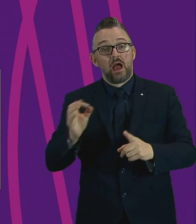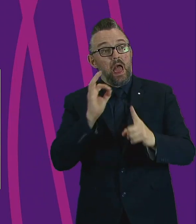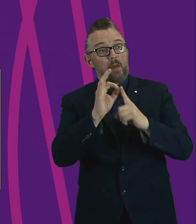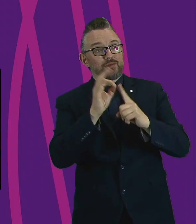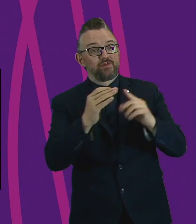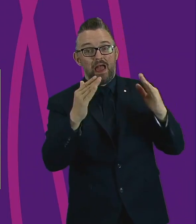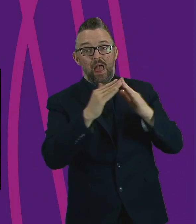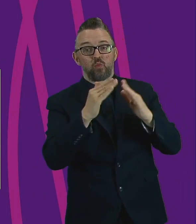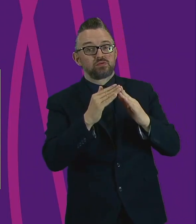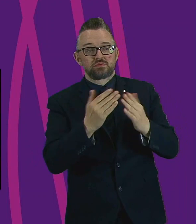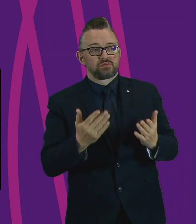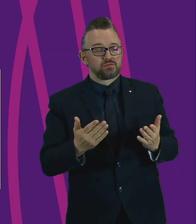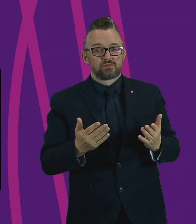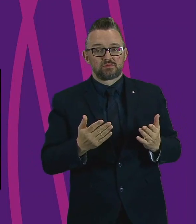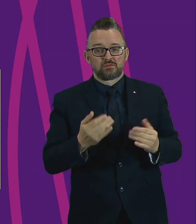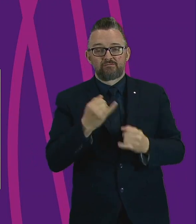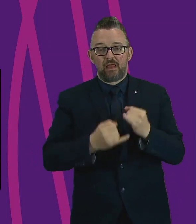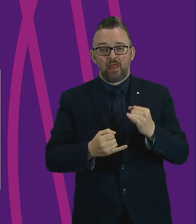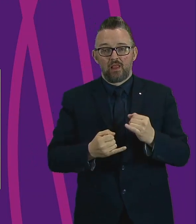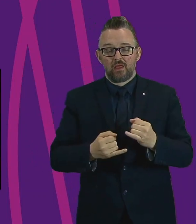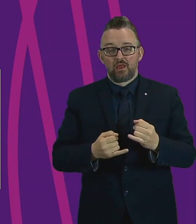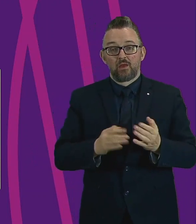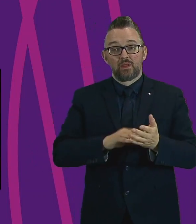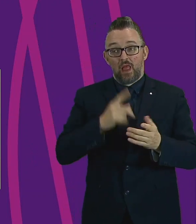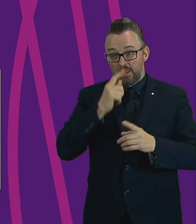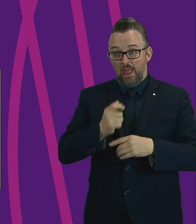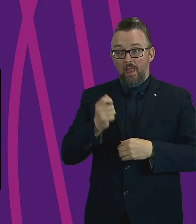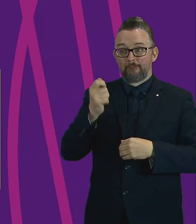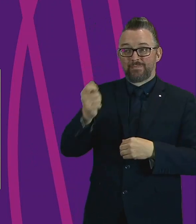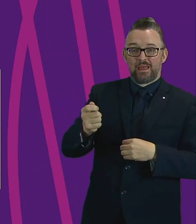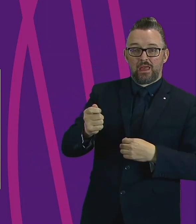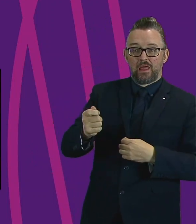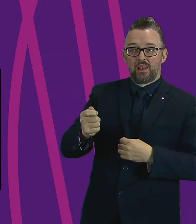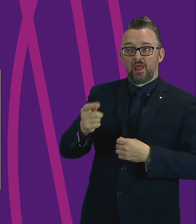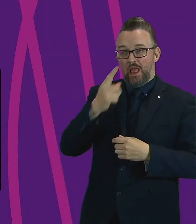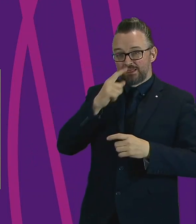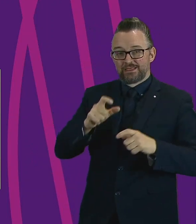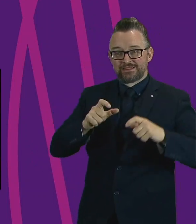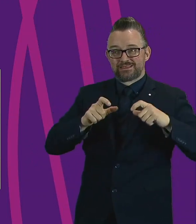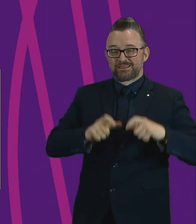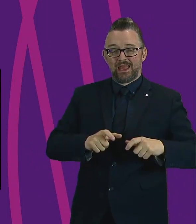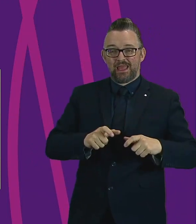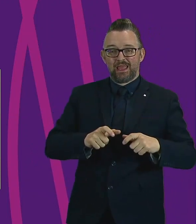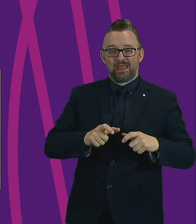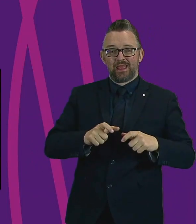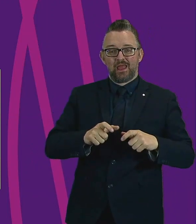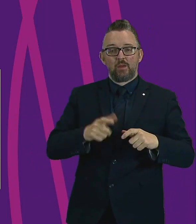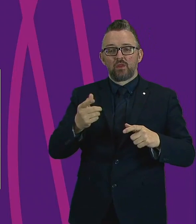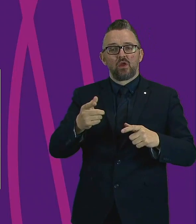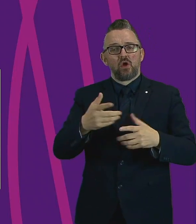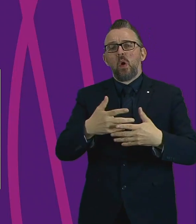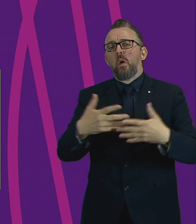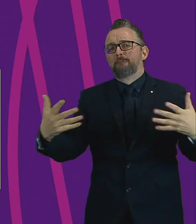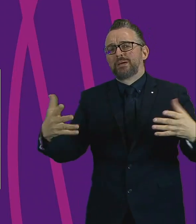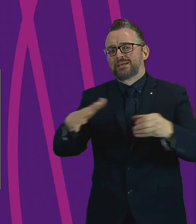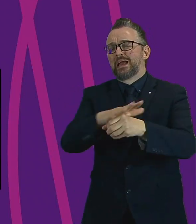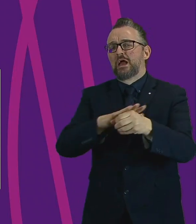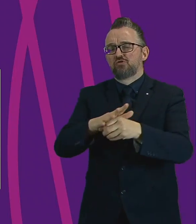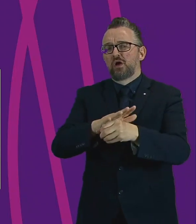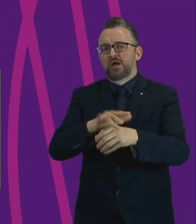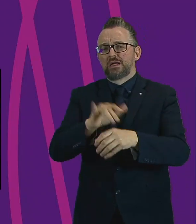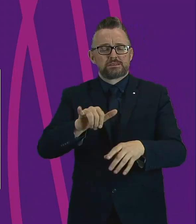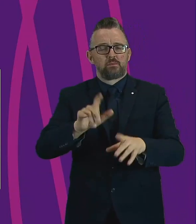and in some cases support an appeal to the Home Office for leave to remain. So they're looking, I know it's a huge area, but they're saying